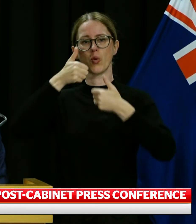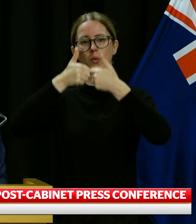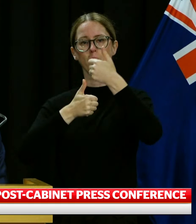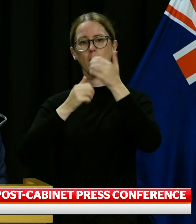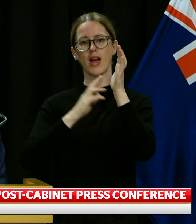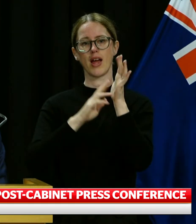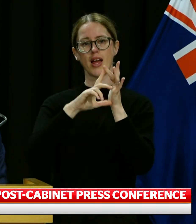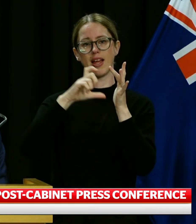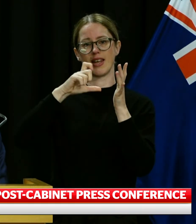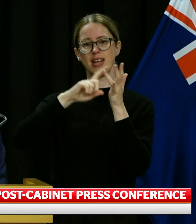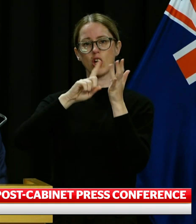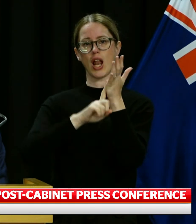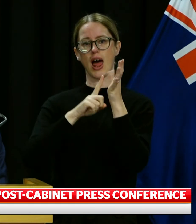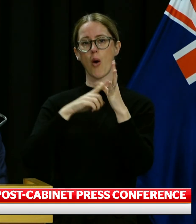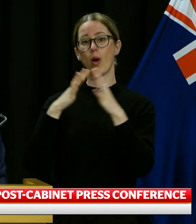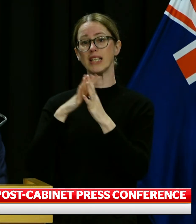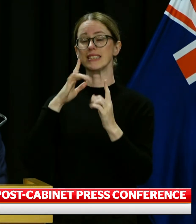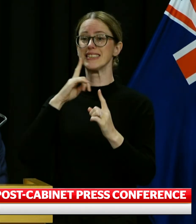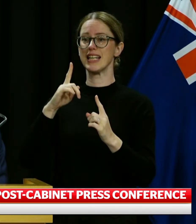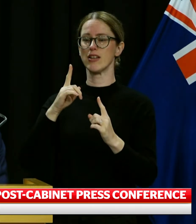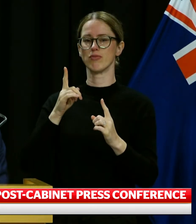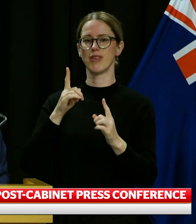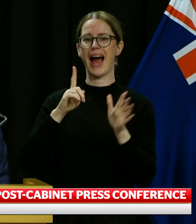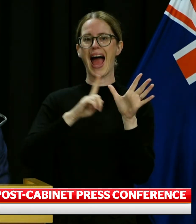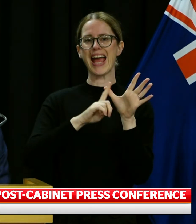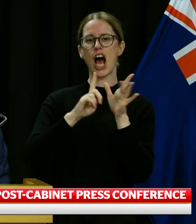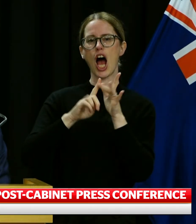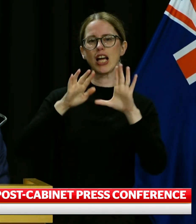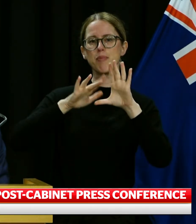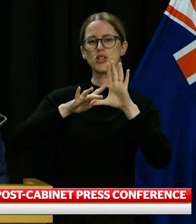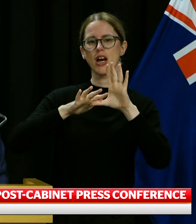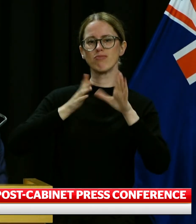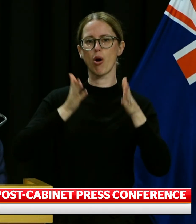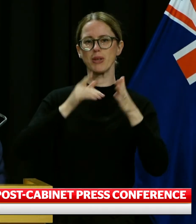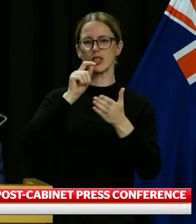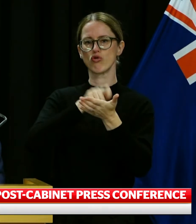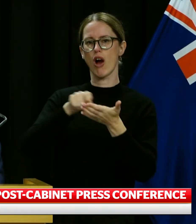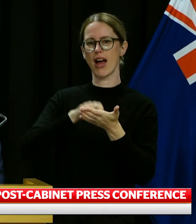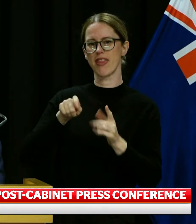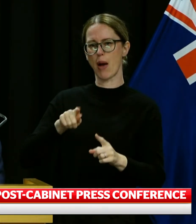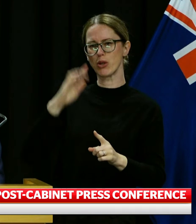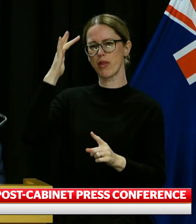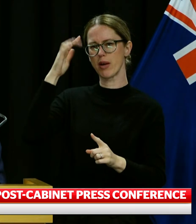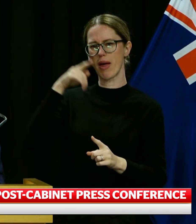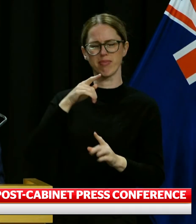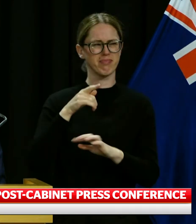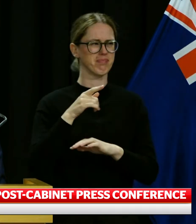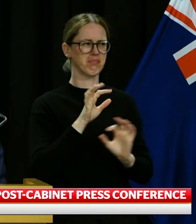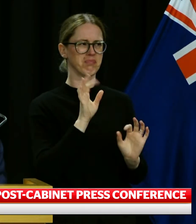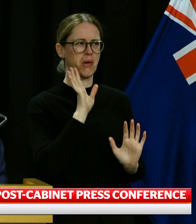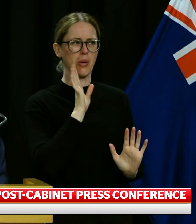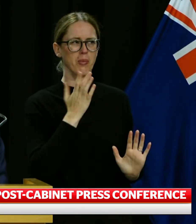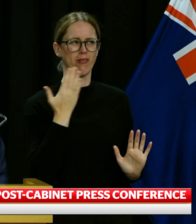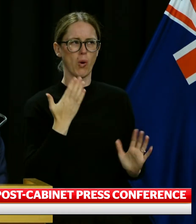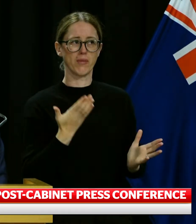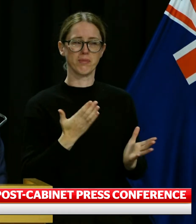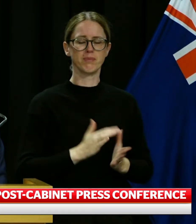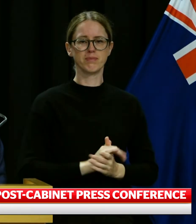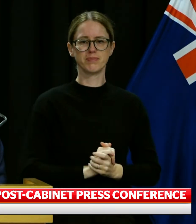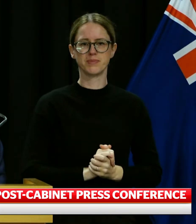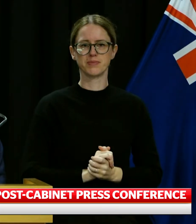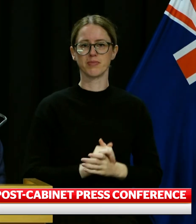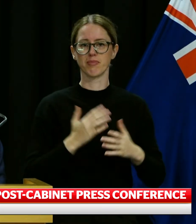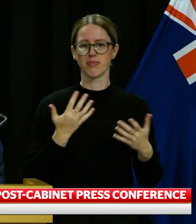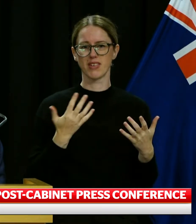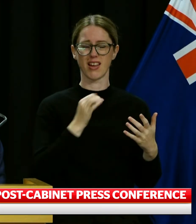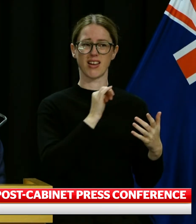AI to write them. What do you think of that? I hadn't heard that one before. Look, I think it does suggest